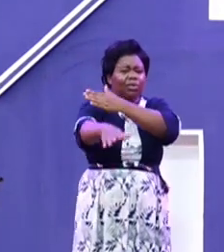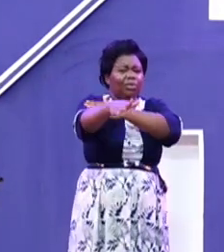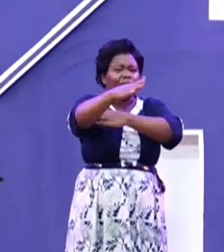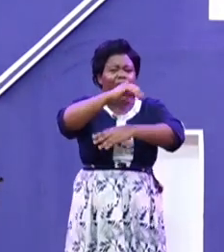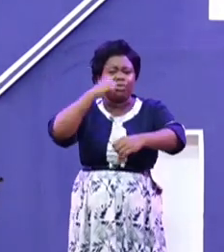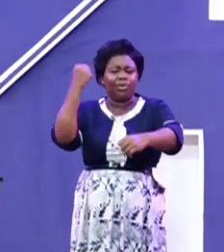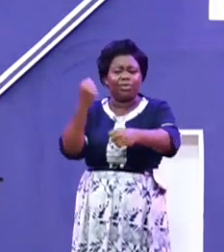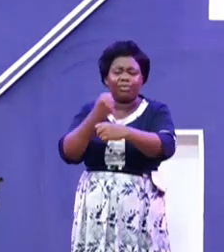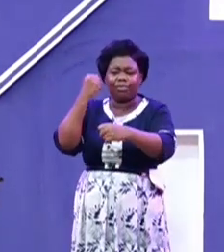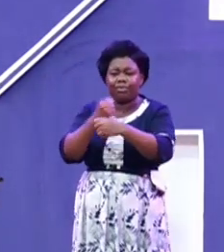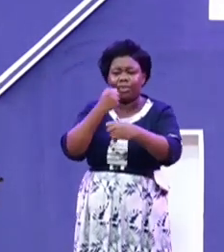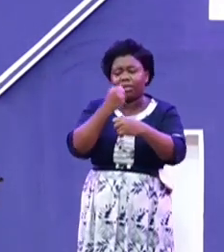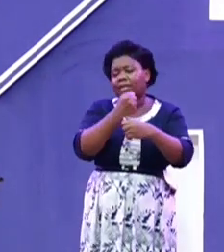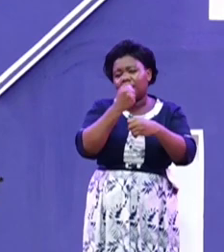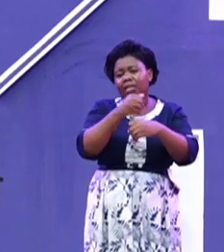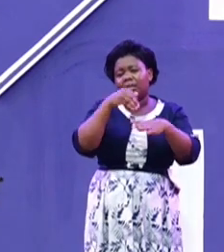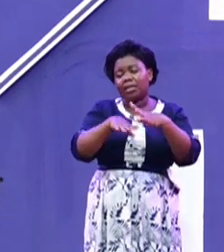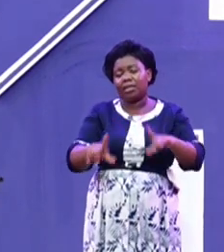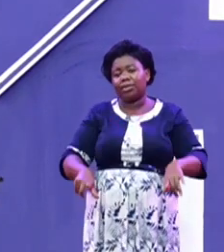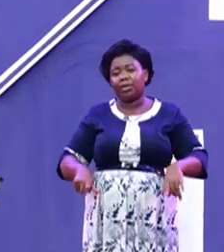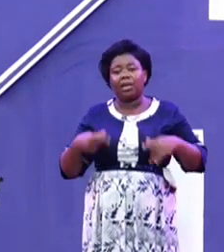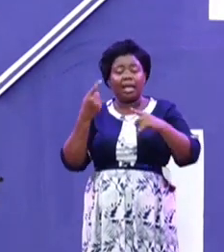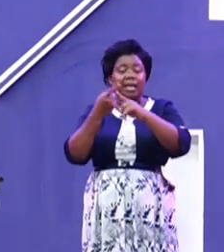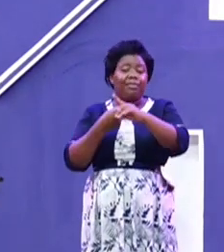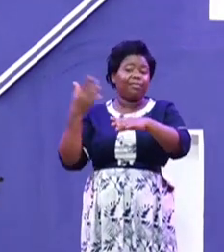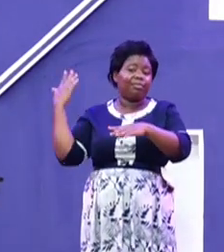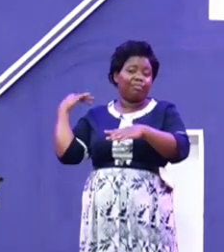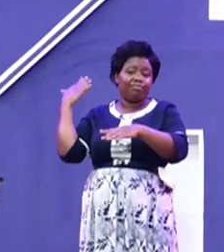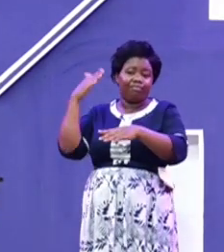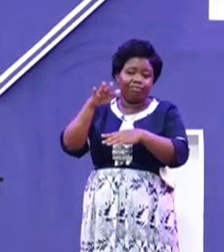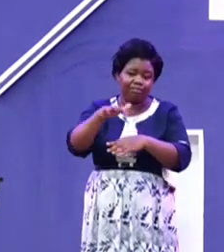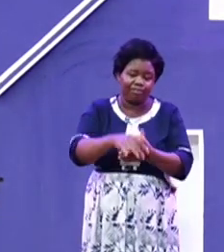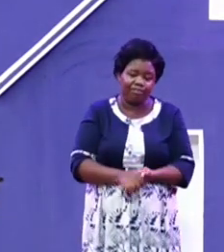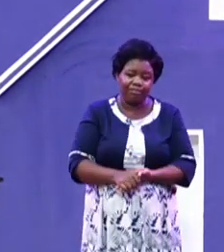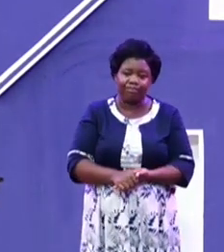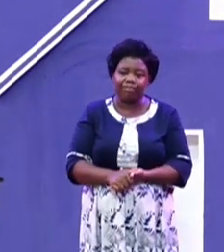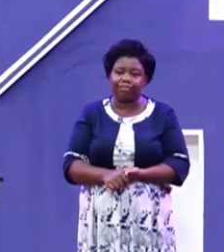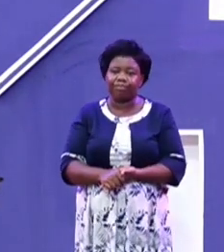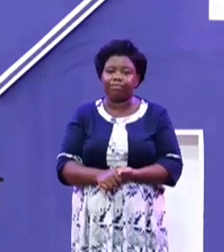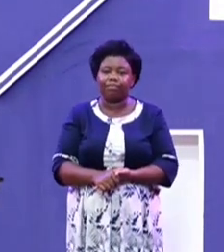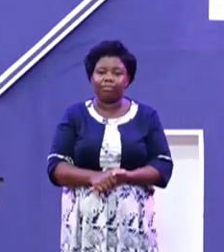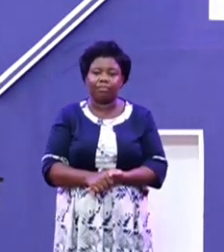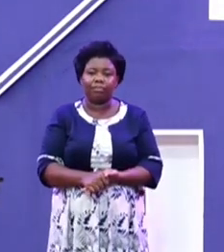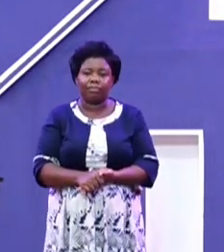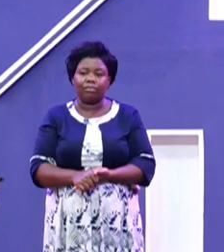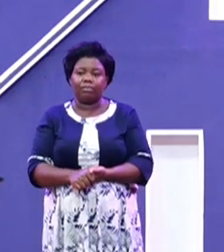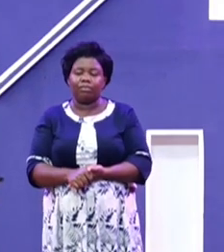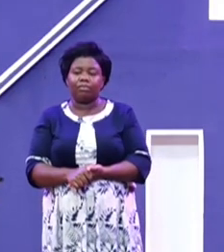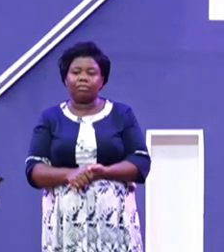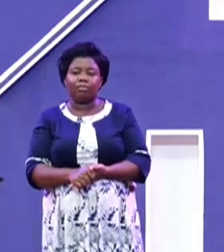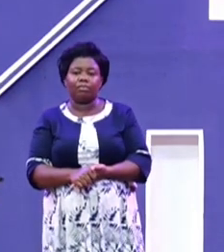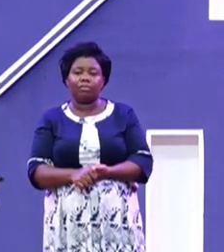that person should be in position to remember the history of where the God has brought him